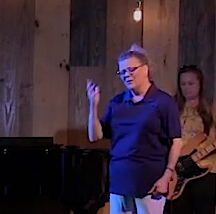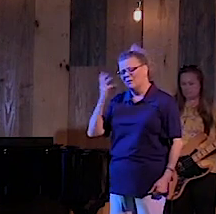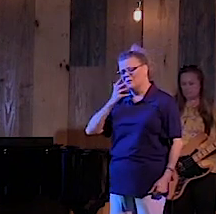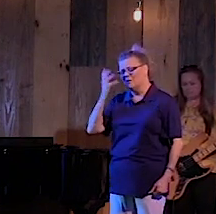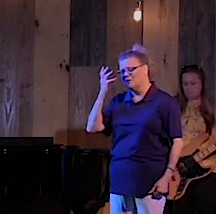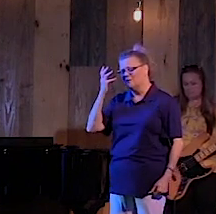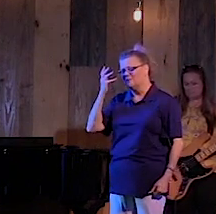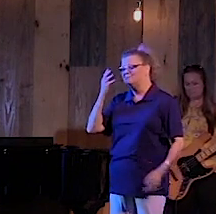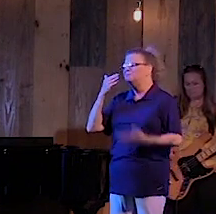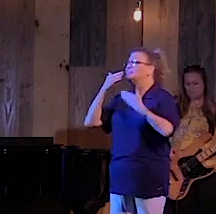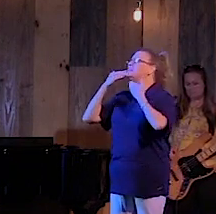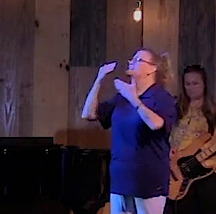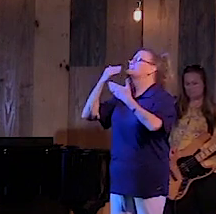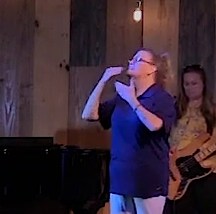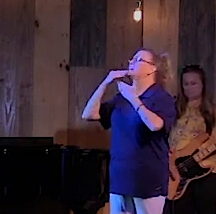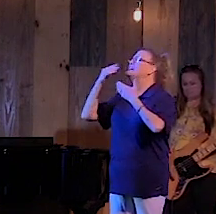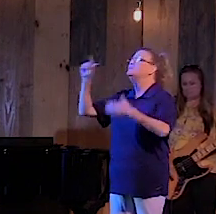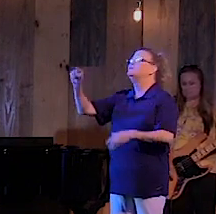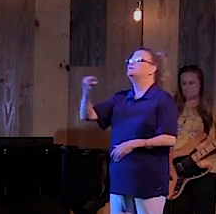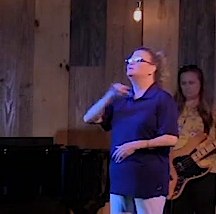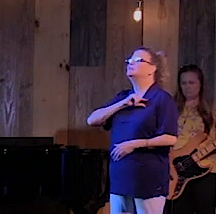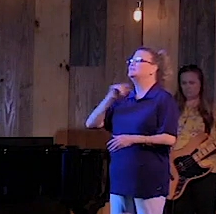I thank you that you've convicted me